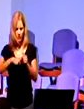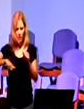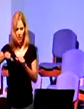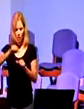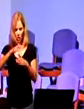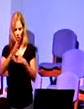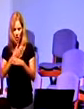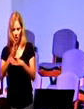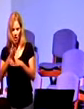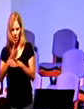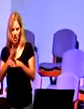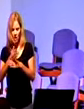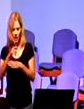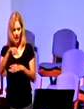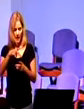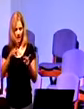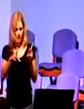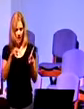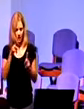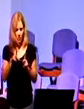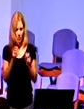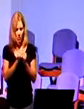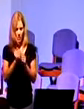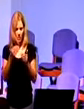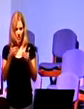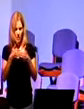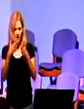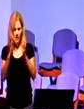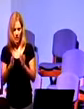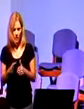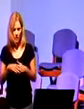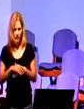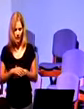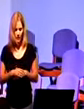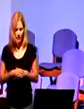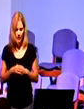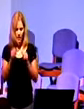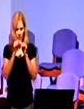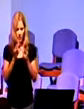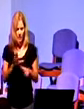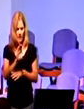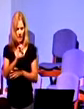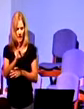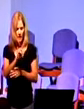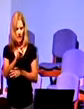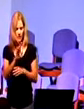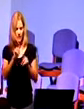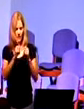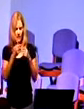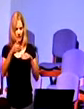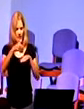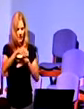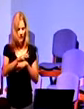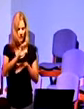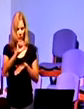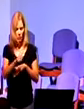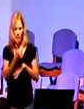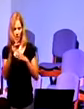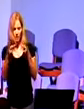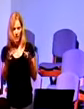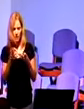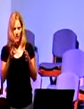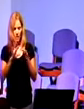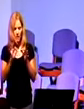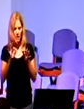shared among these people with their neighbors. Bless Elizabeth and his team as they hit the road and go to other places. May